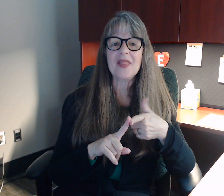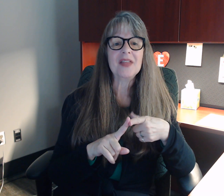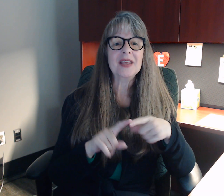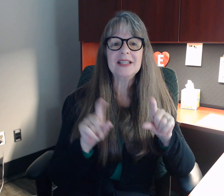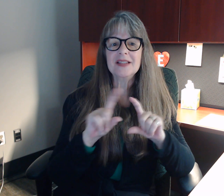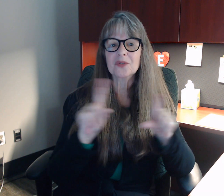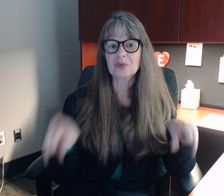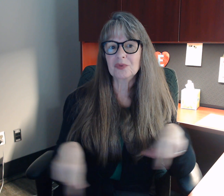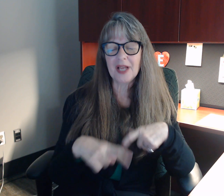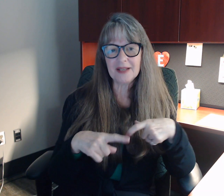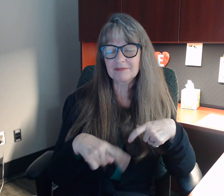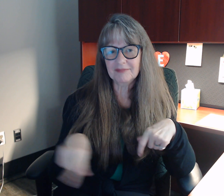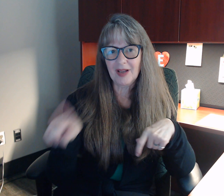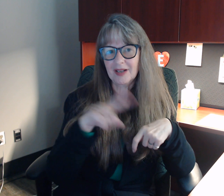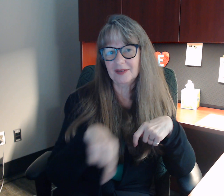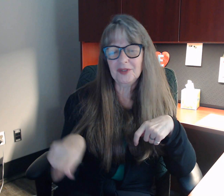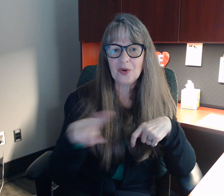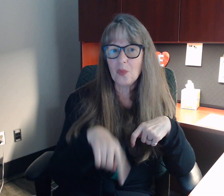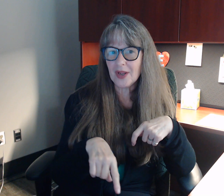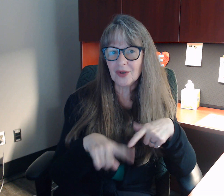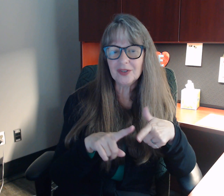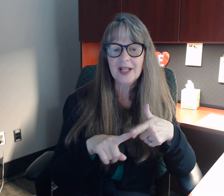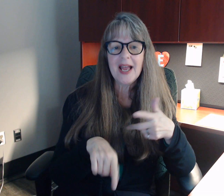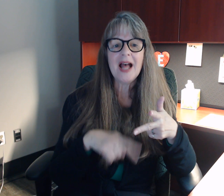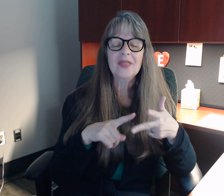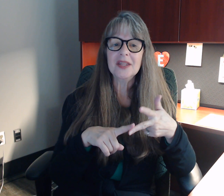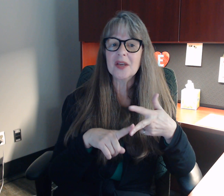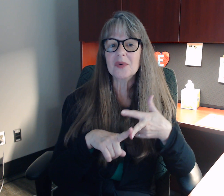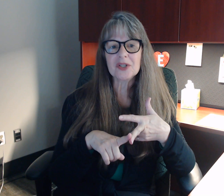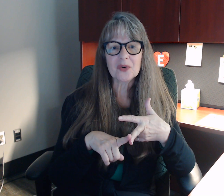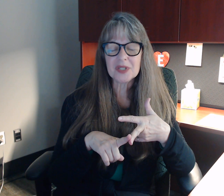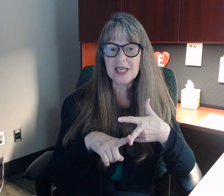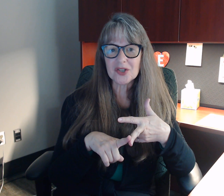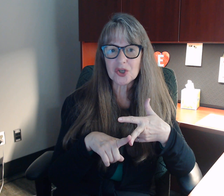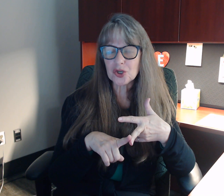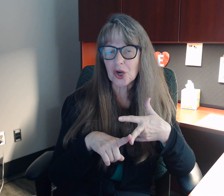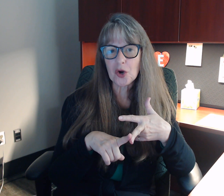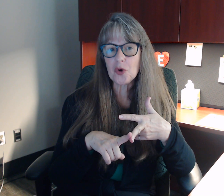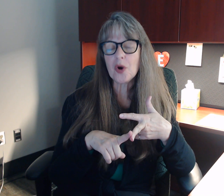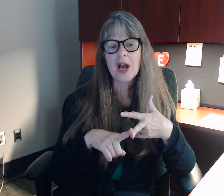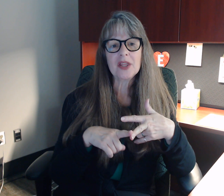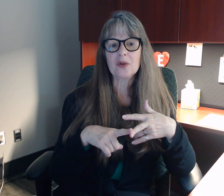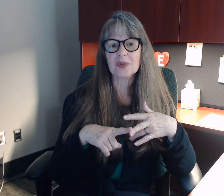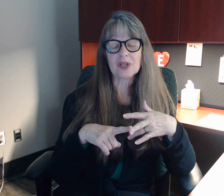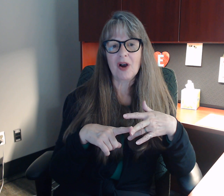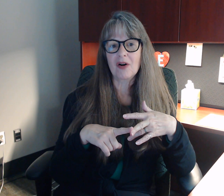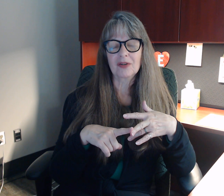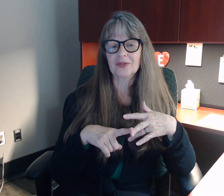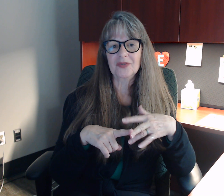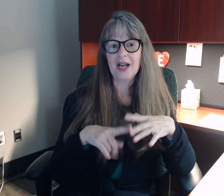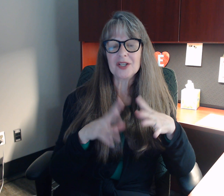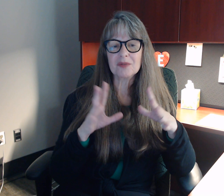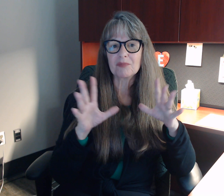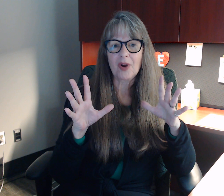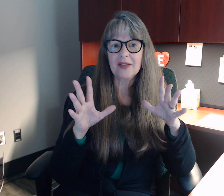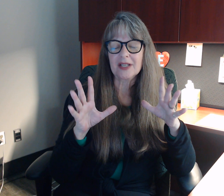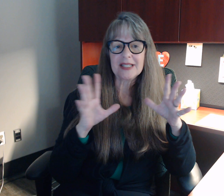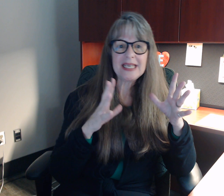then they did the roulette, wheel. And then they went to go see a show. It was all nice and bright. They singing